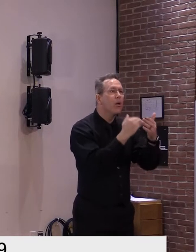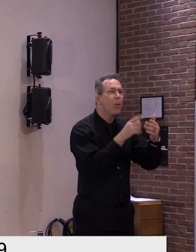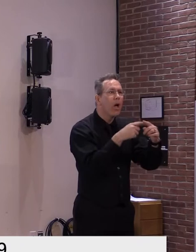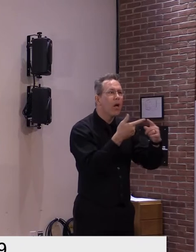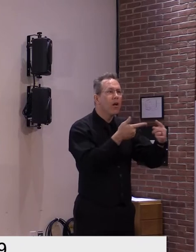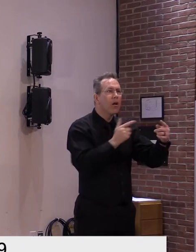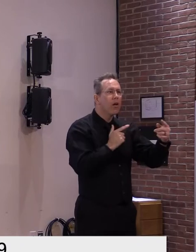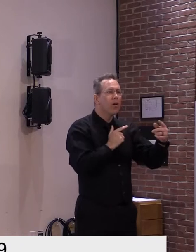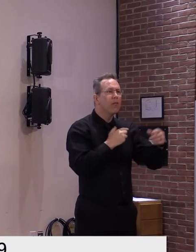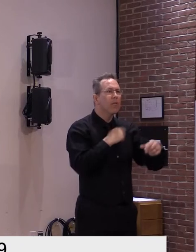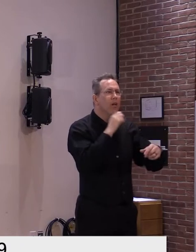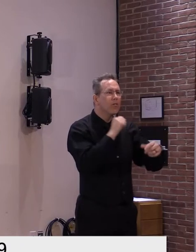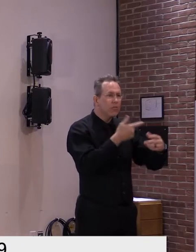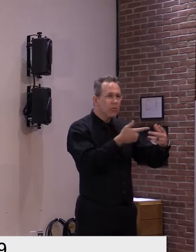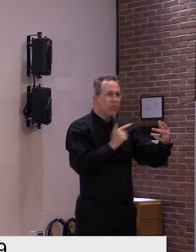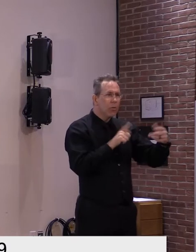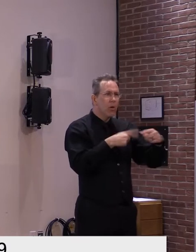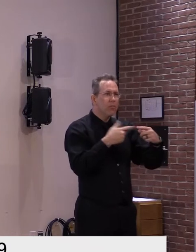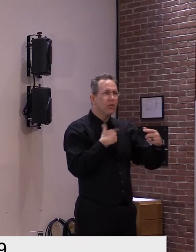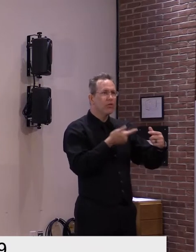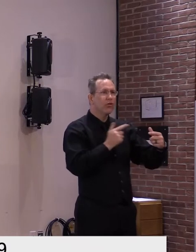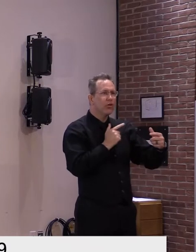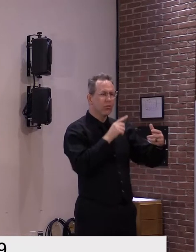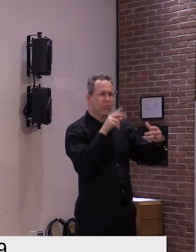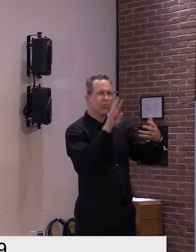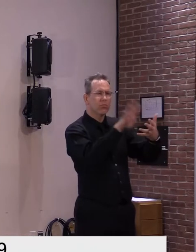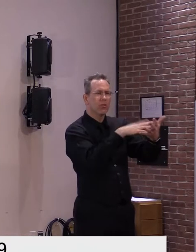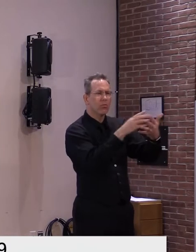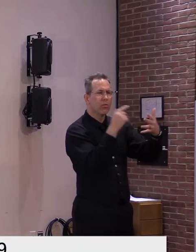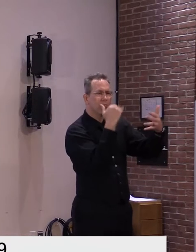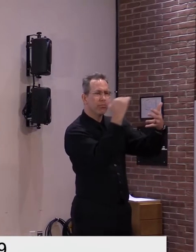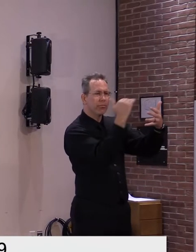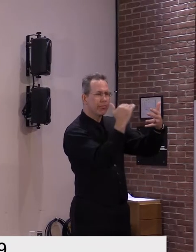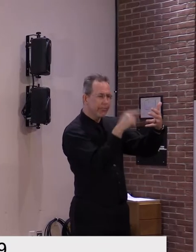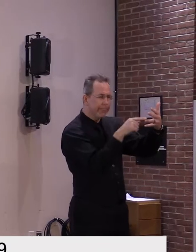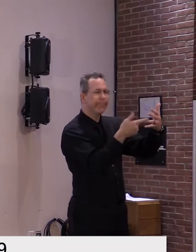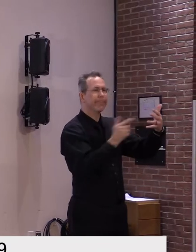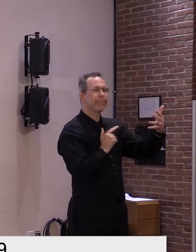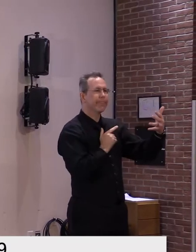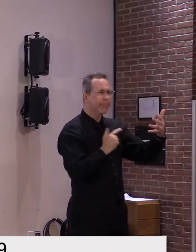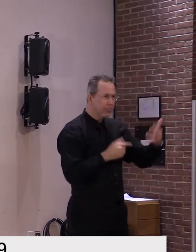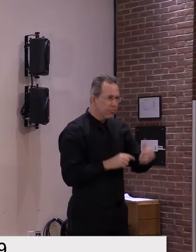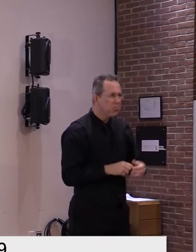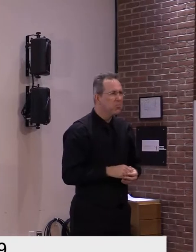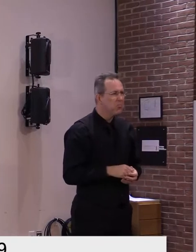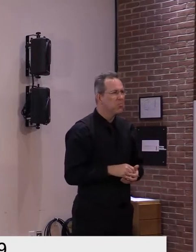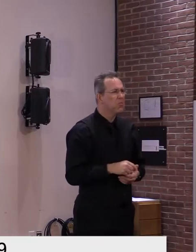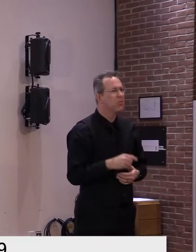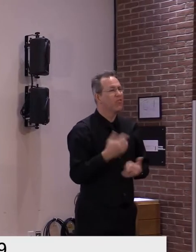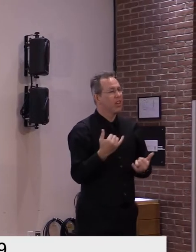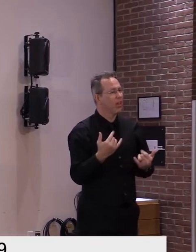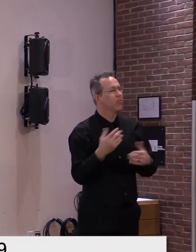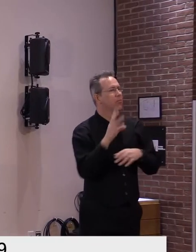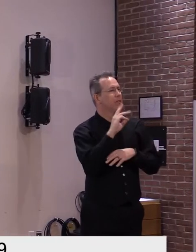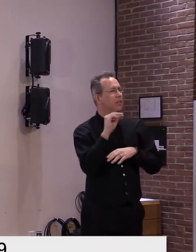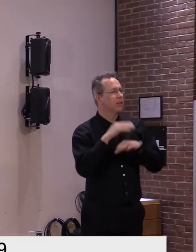the next age band, like I said, will be 60 to 64. And as the governor said, that should be coming soon.